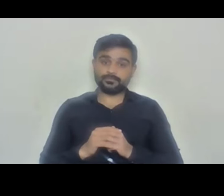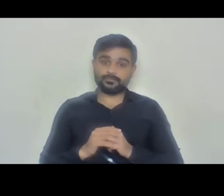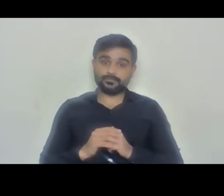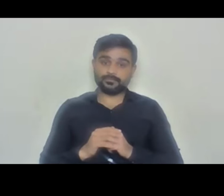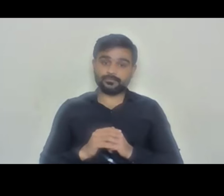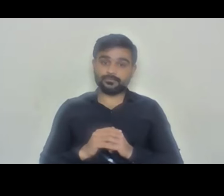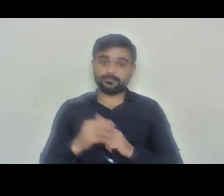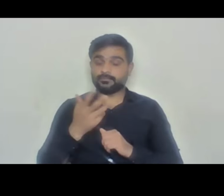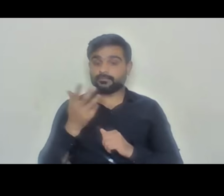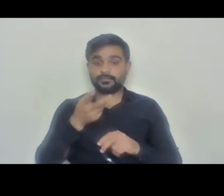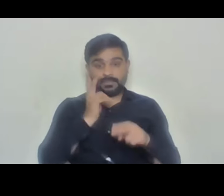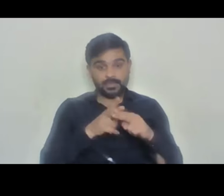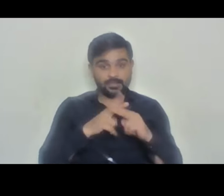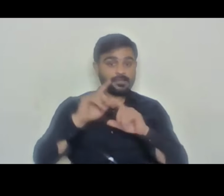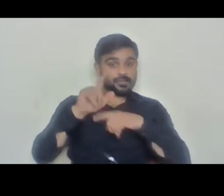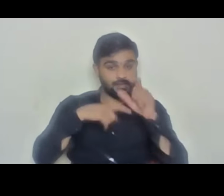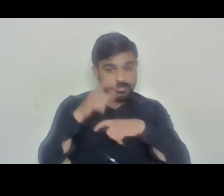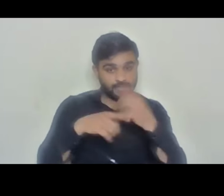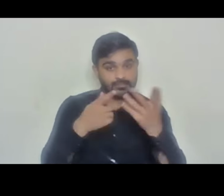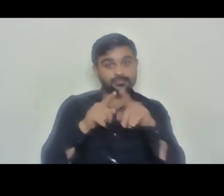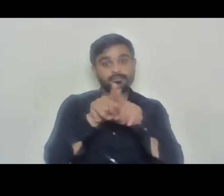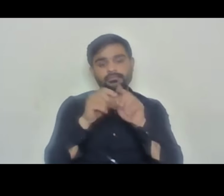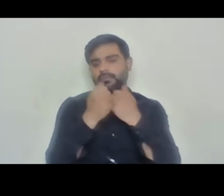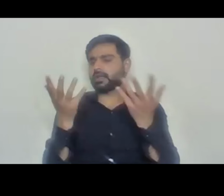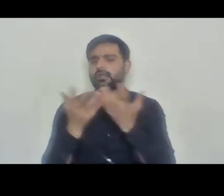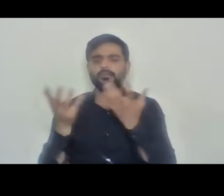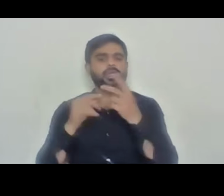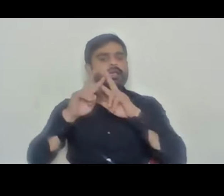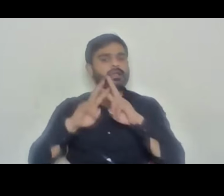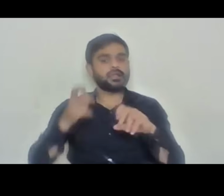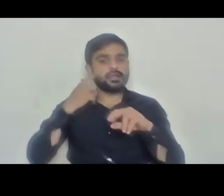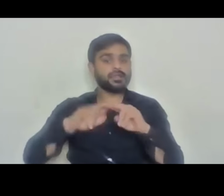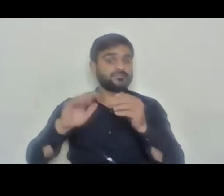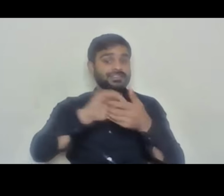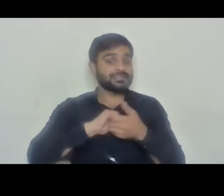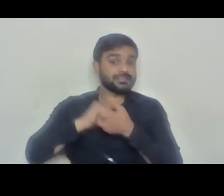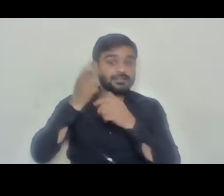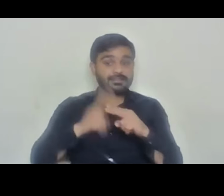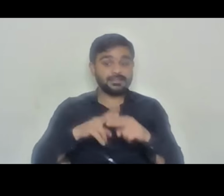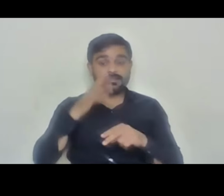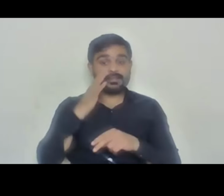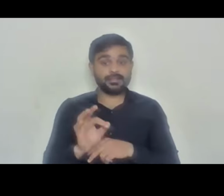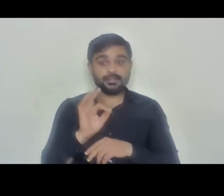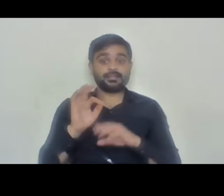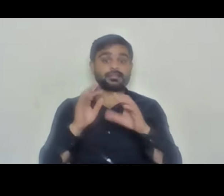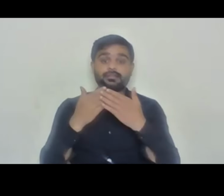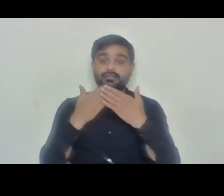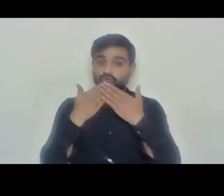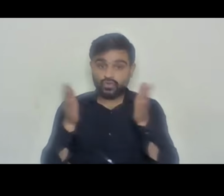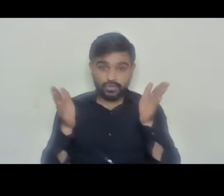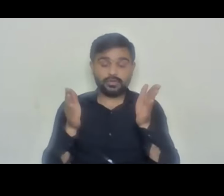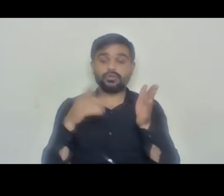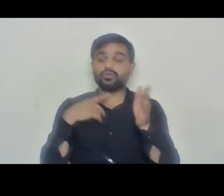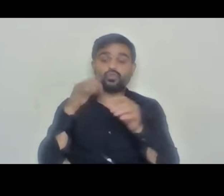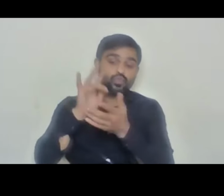for a certain company, for example, a lot of marketing research, if you are engaged in that, it's important to disclose who you are